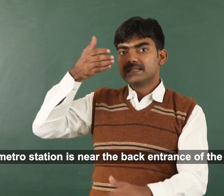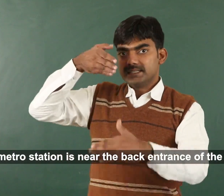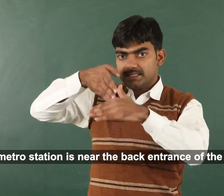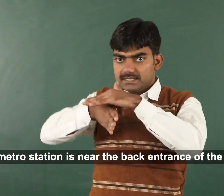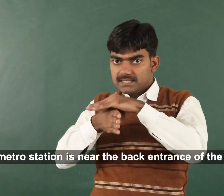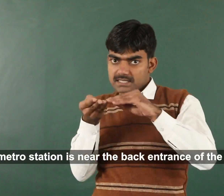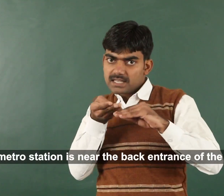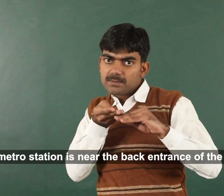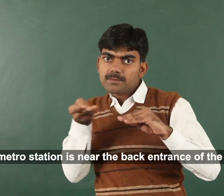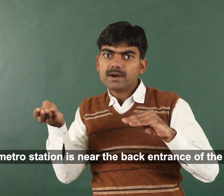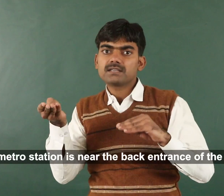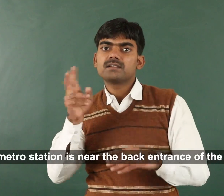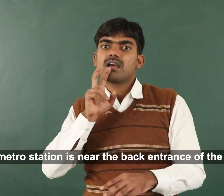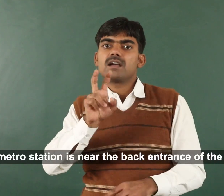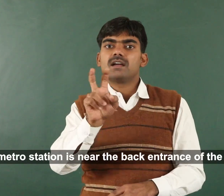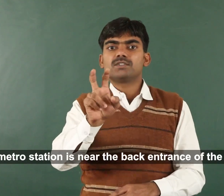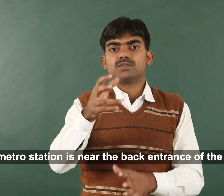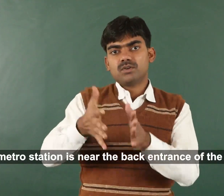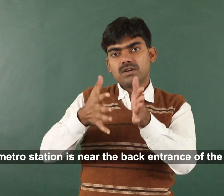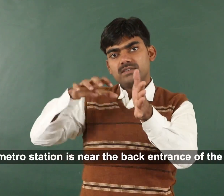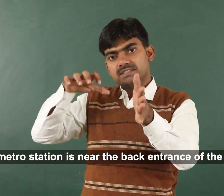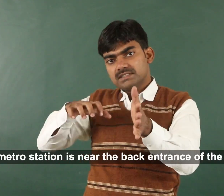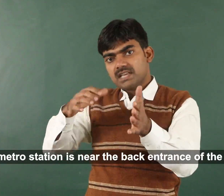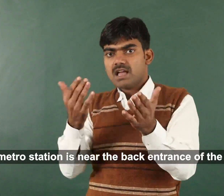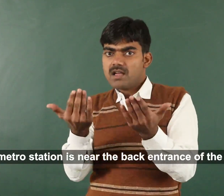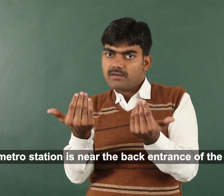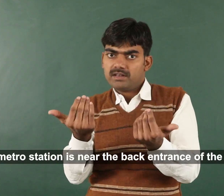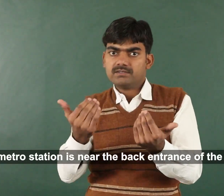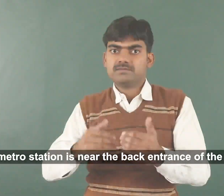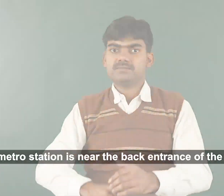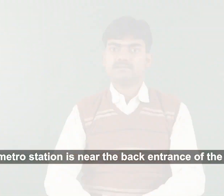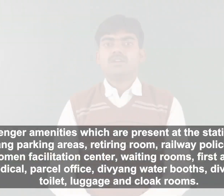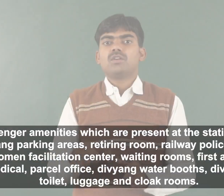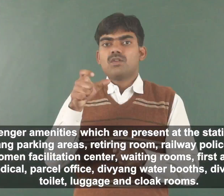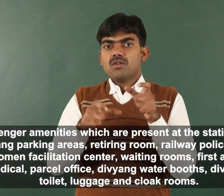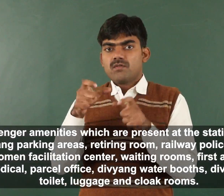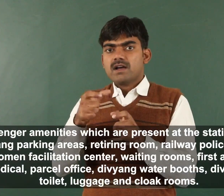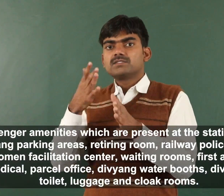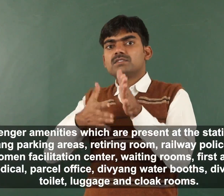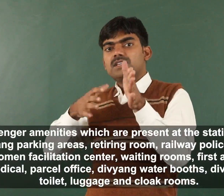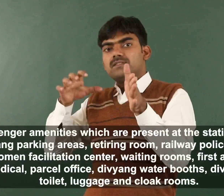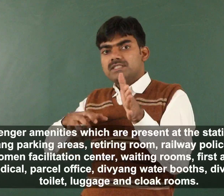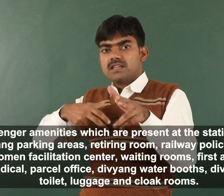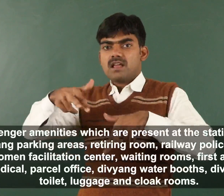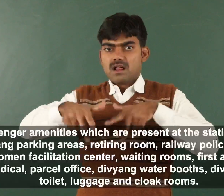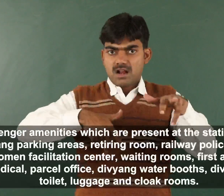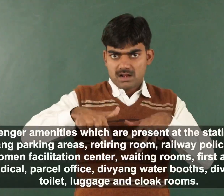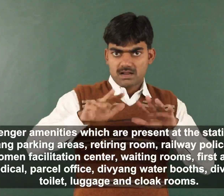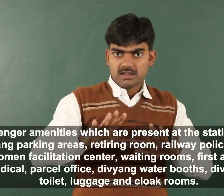The metro station is near the back entrance of the station. Passenger amenities which are present